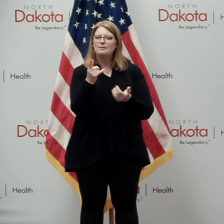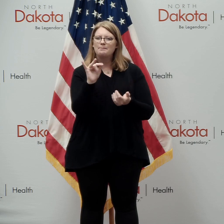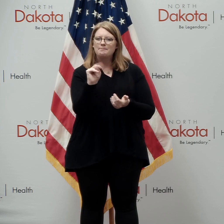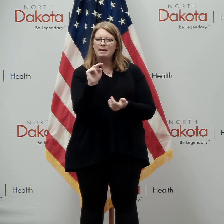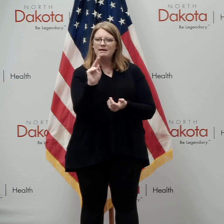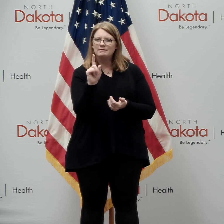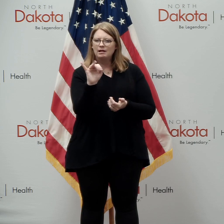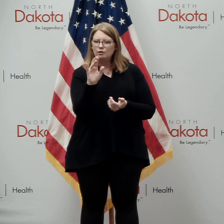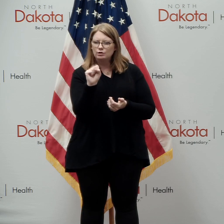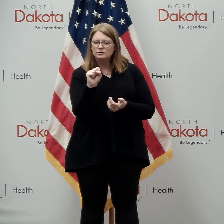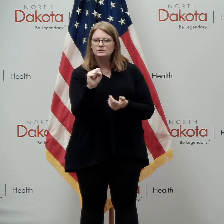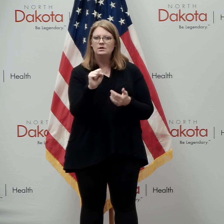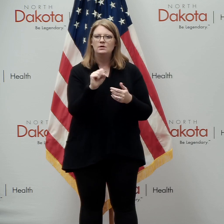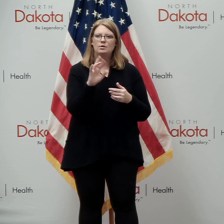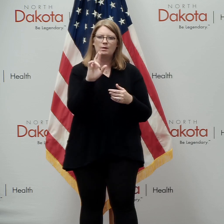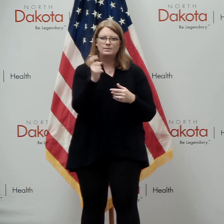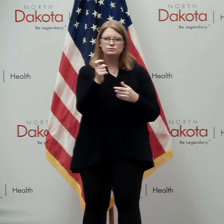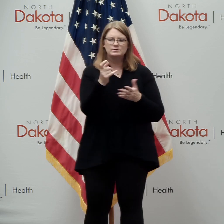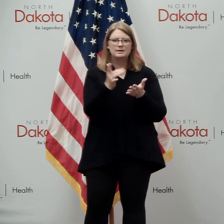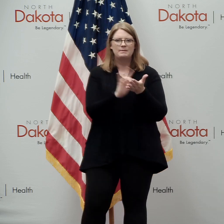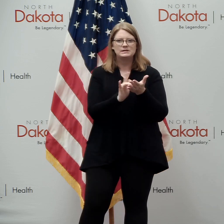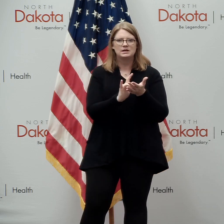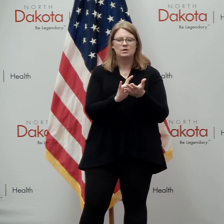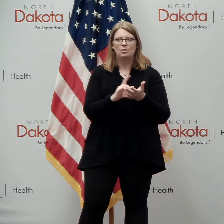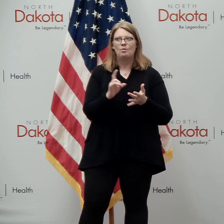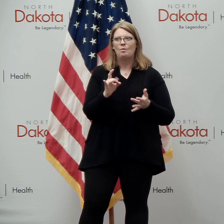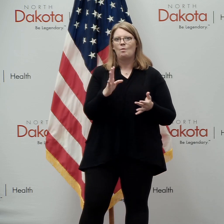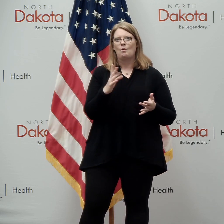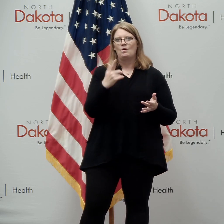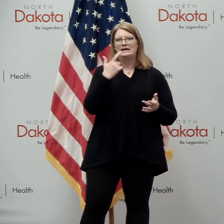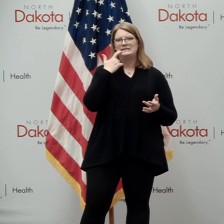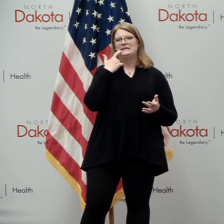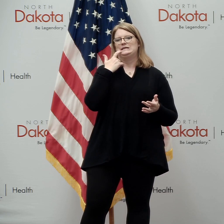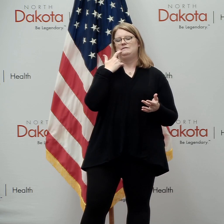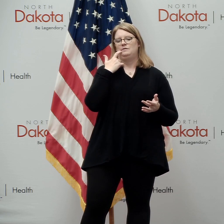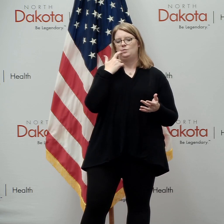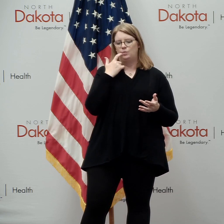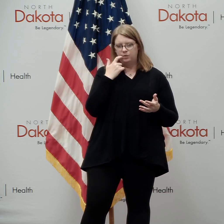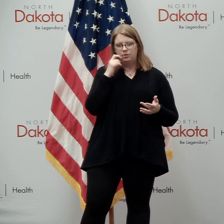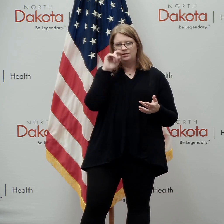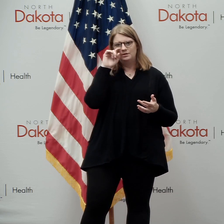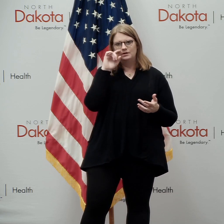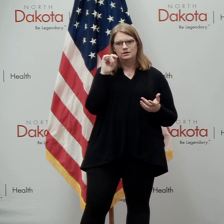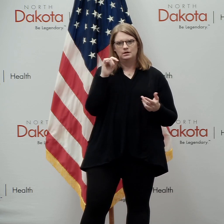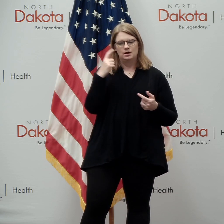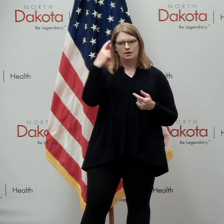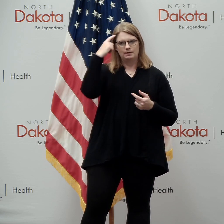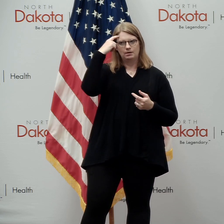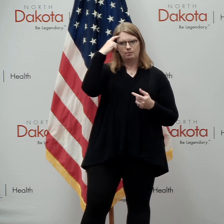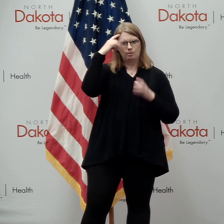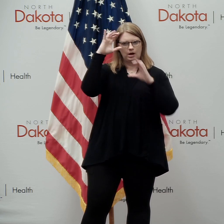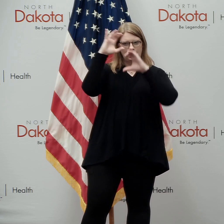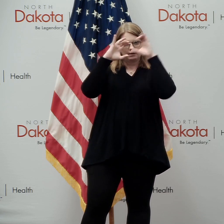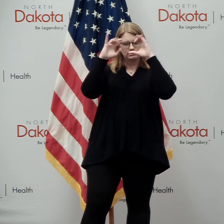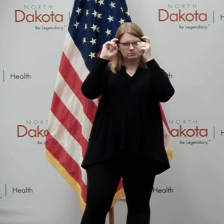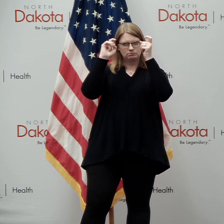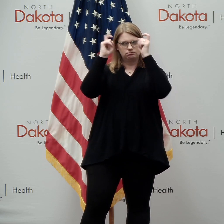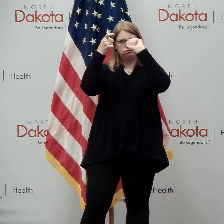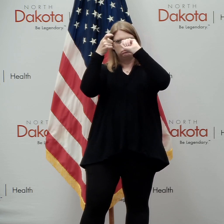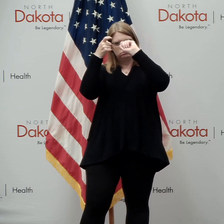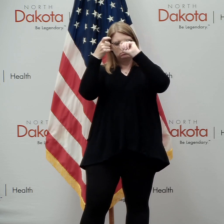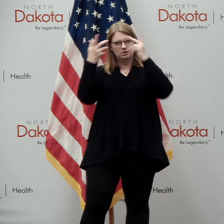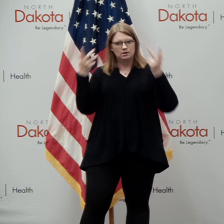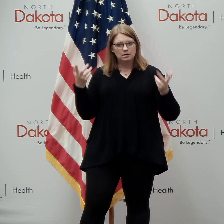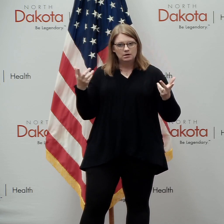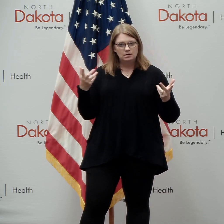and or prescription medicine, are highly, highly addictive. They cause a actual shift in your brain chemistry. This was not